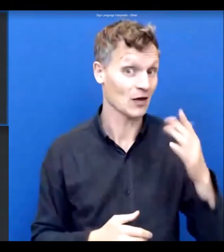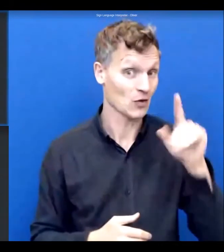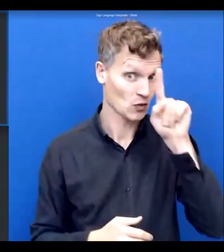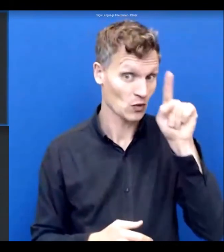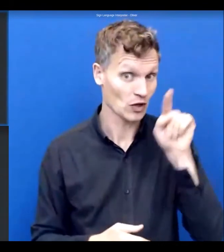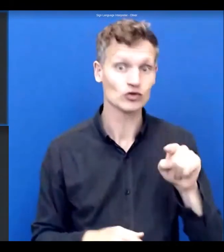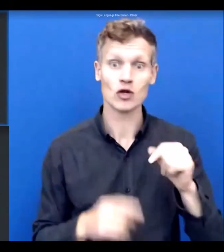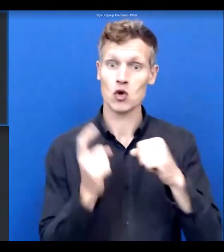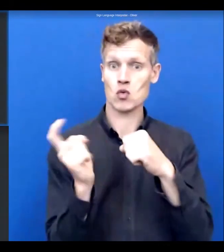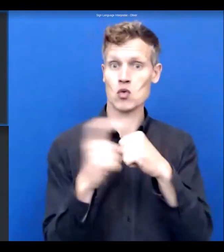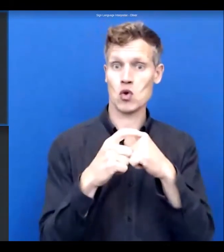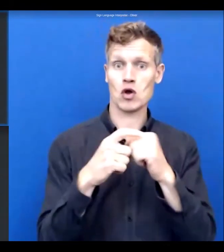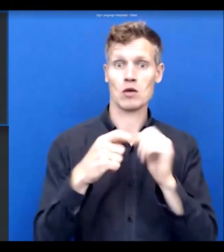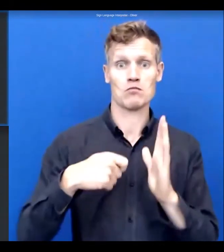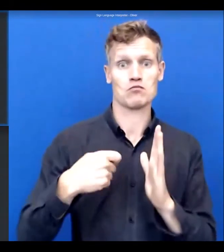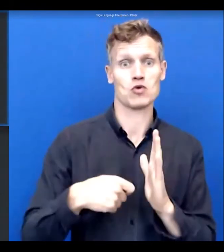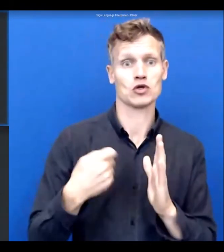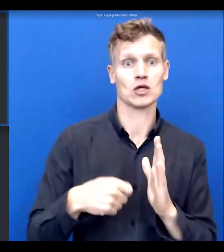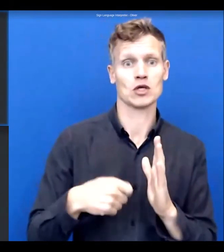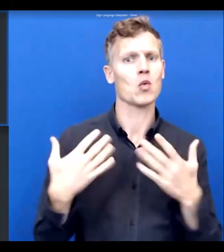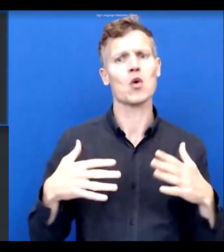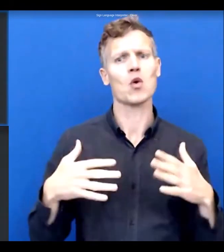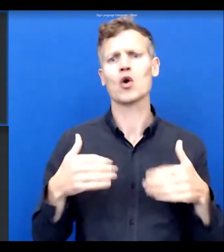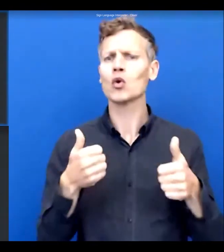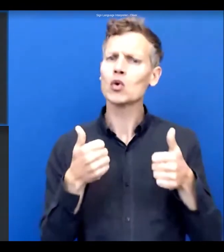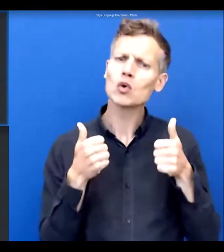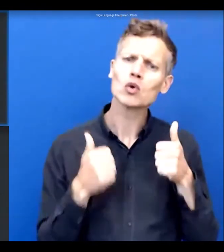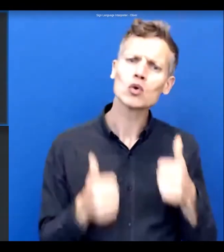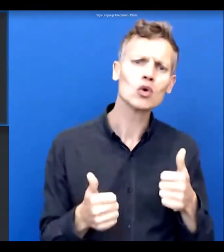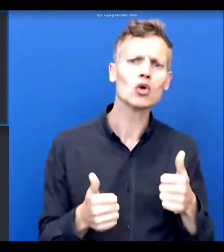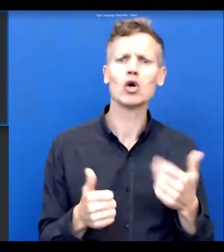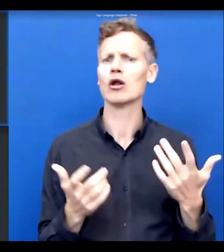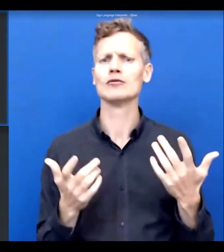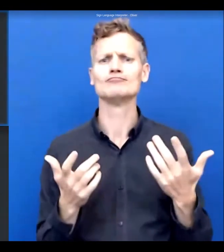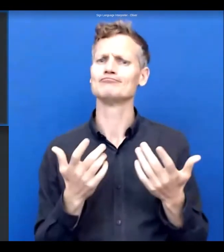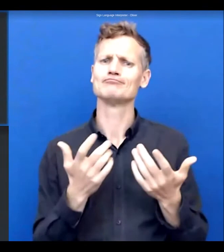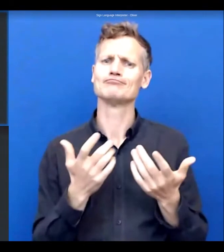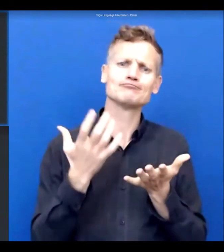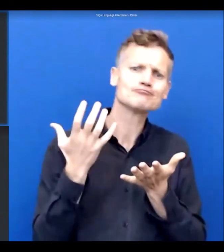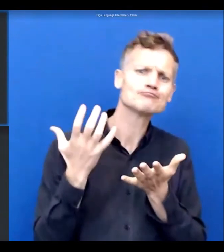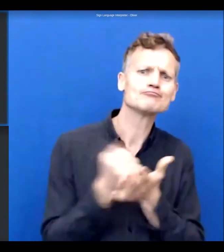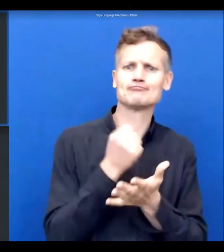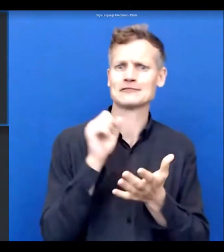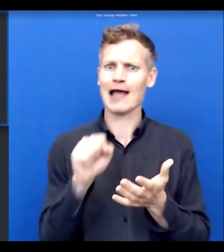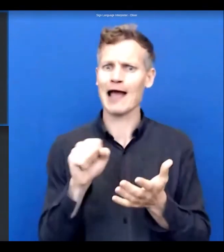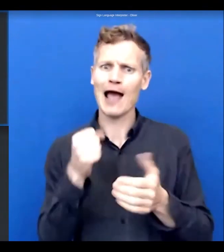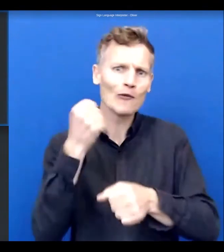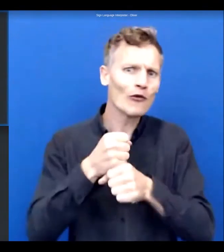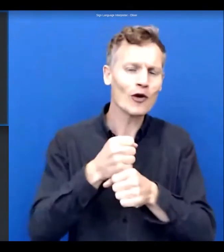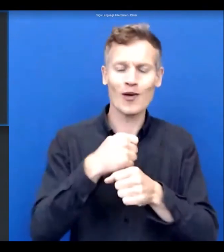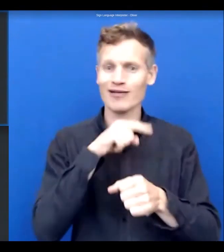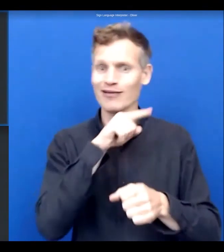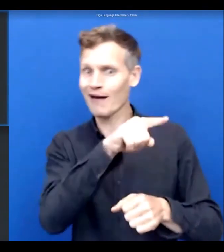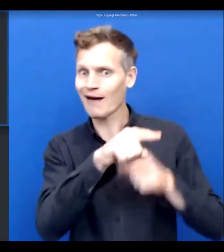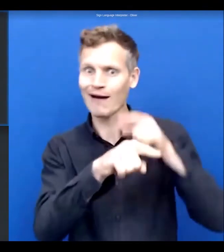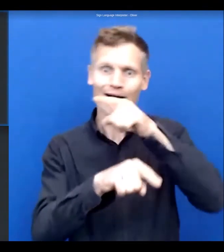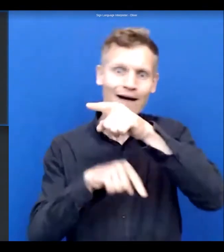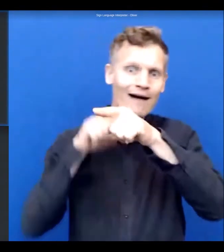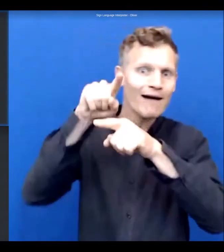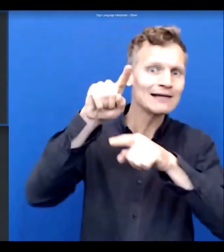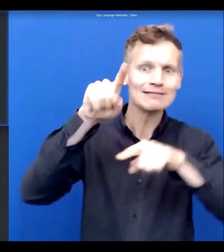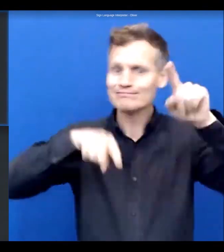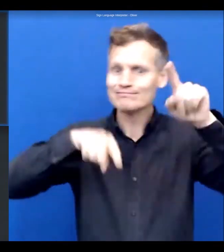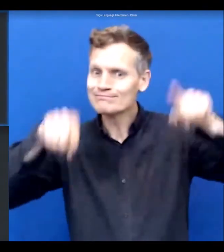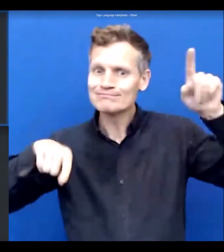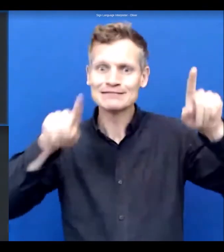really good challenge opportunity to work with different types of subjects,